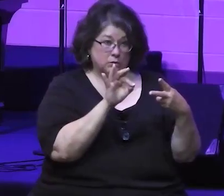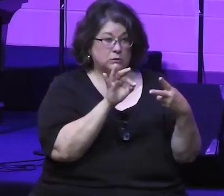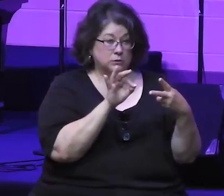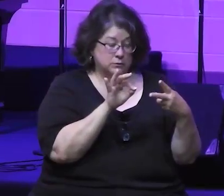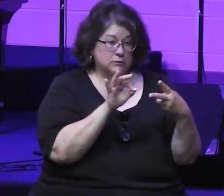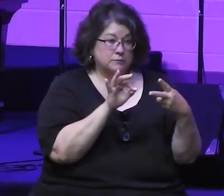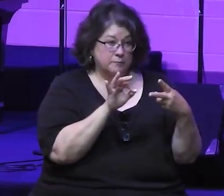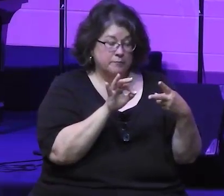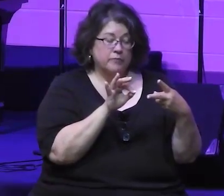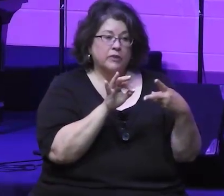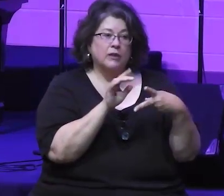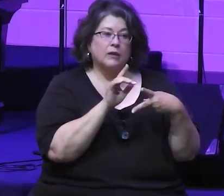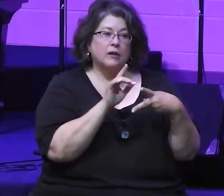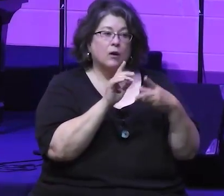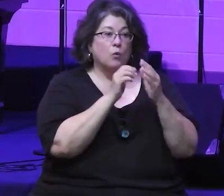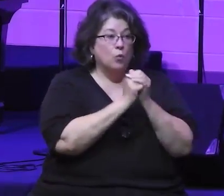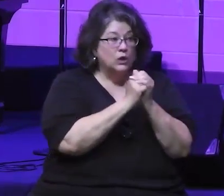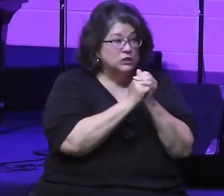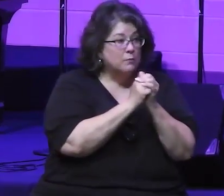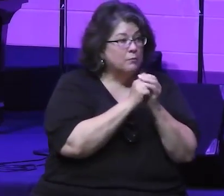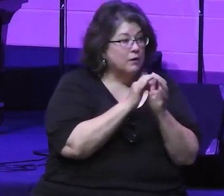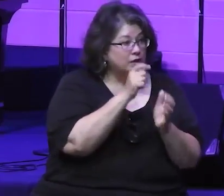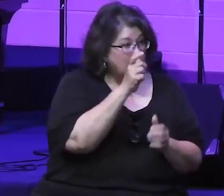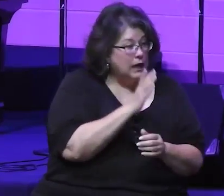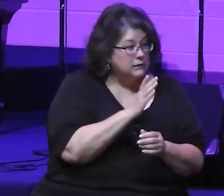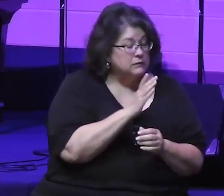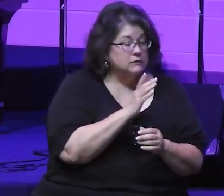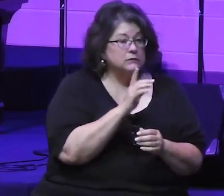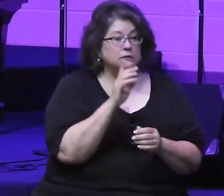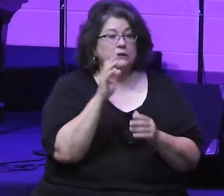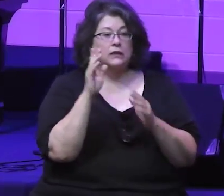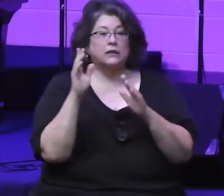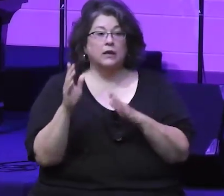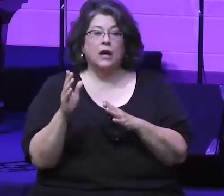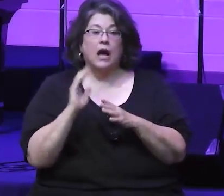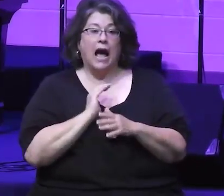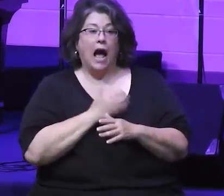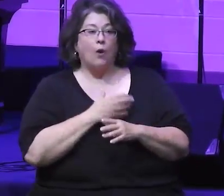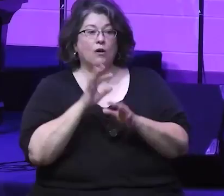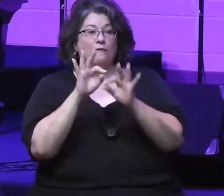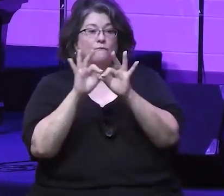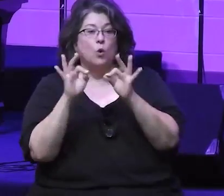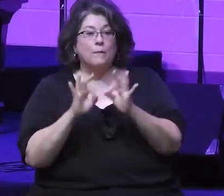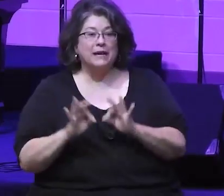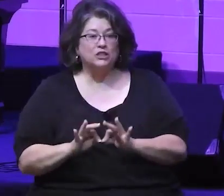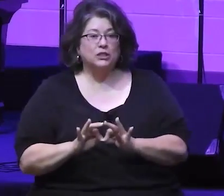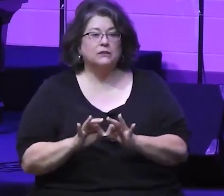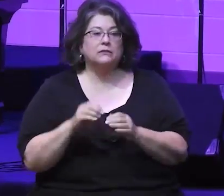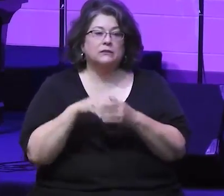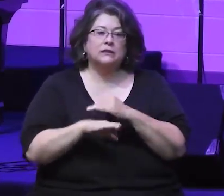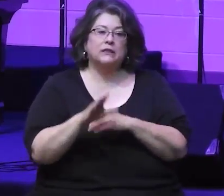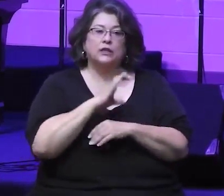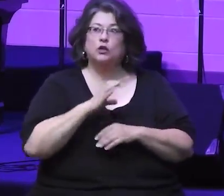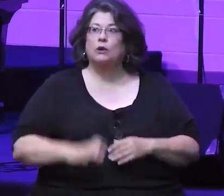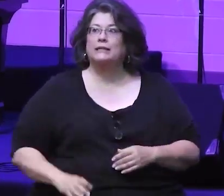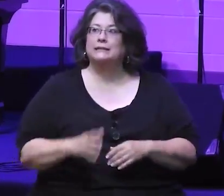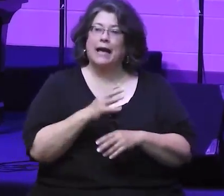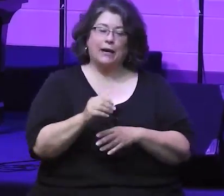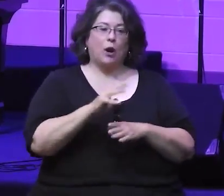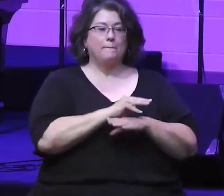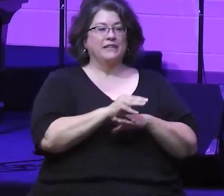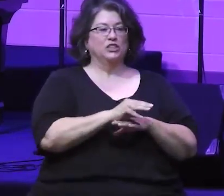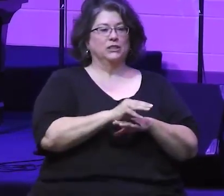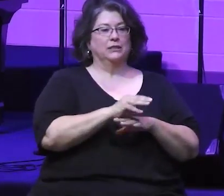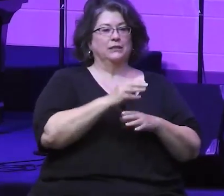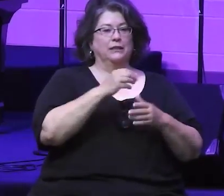tension. And those are our worship of God, our formation in Christ, and our mission in the world.